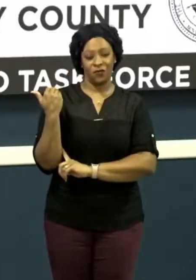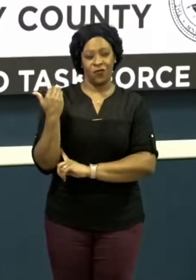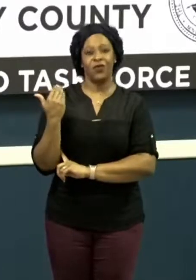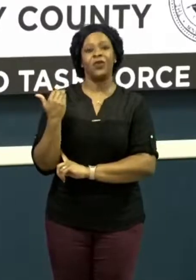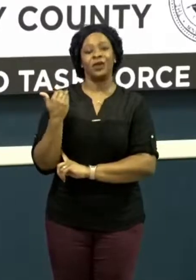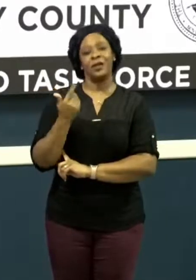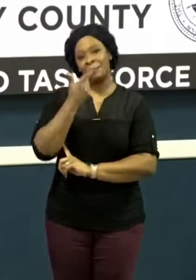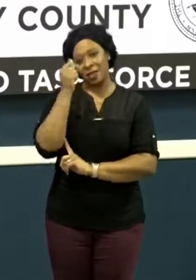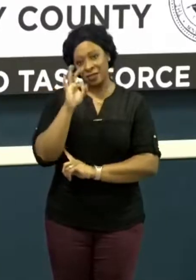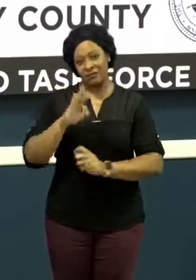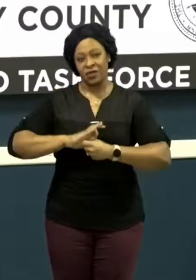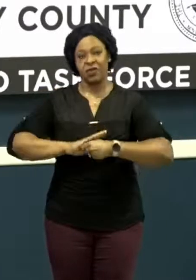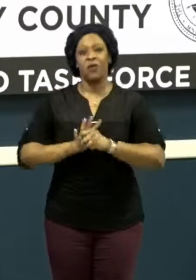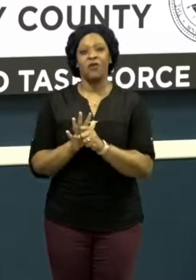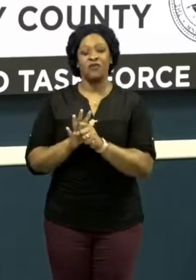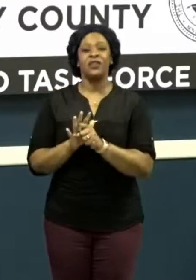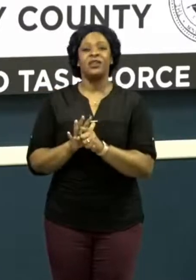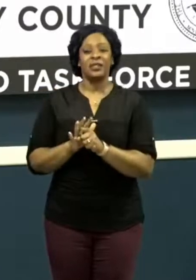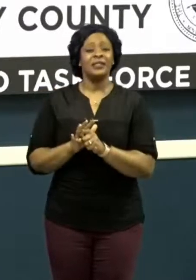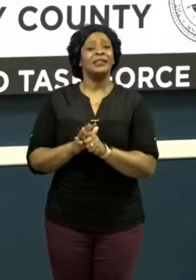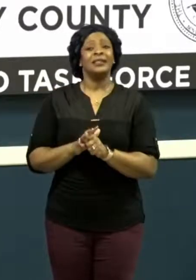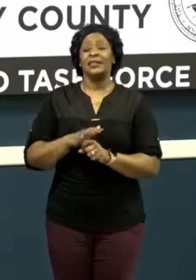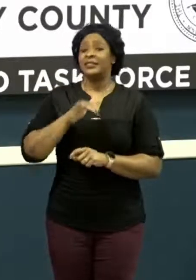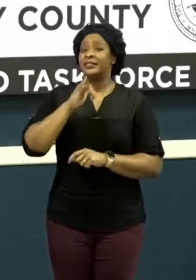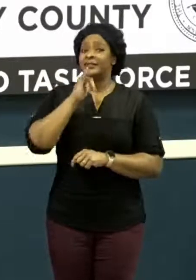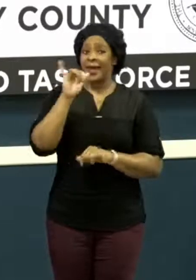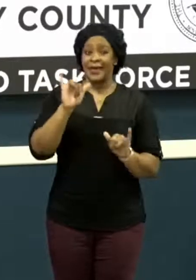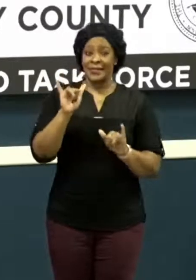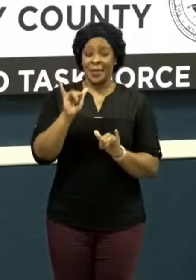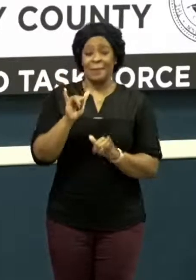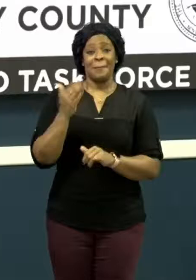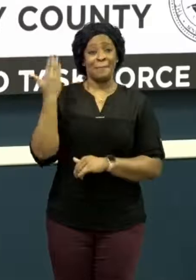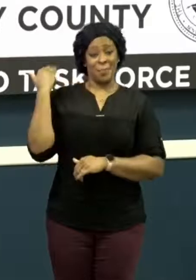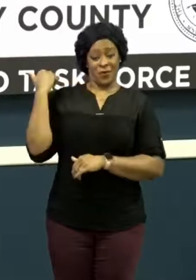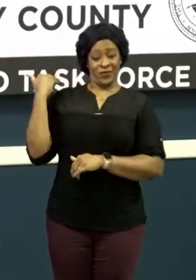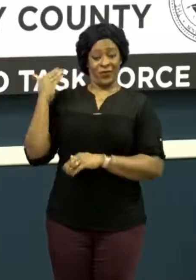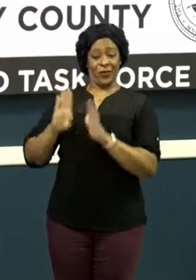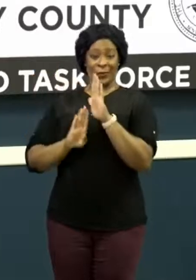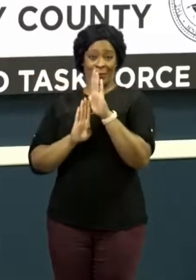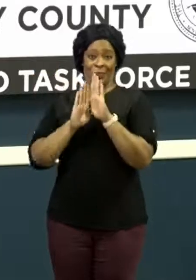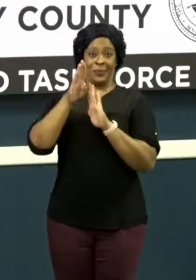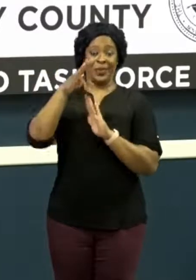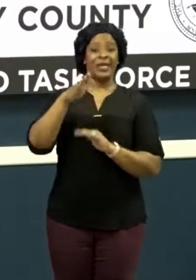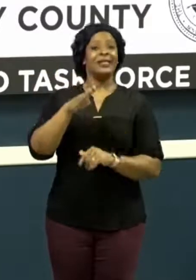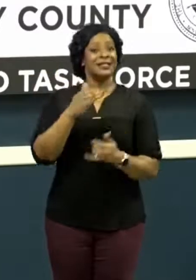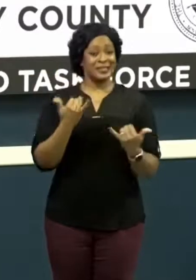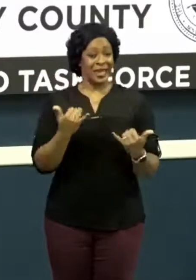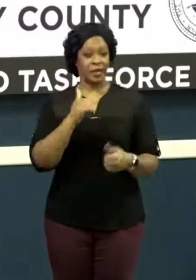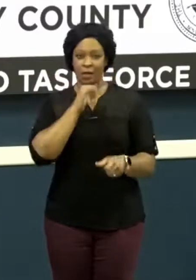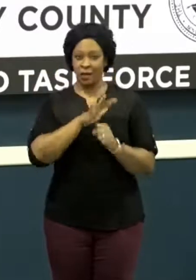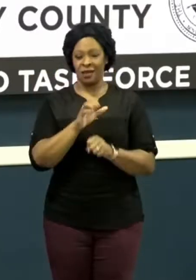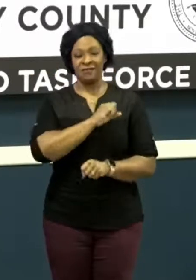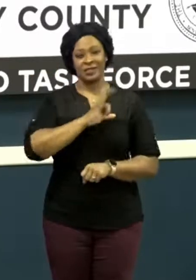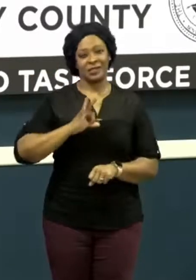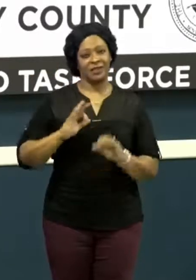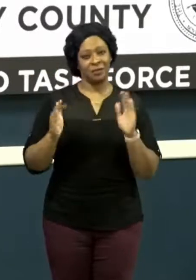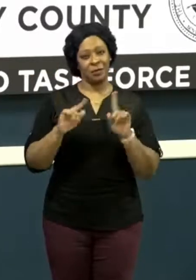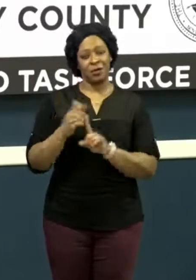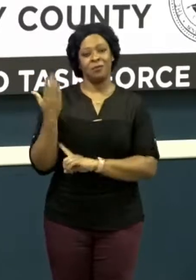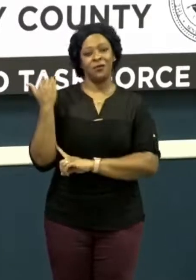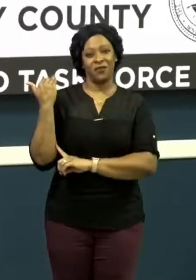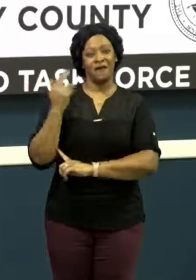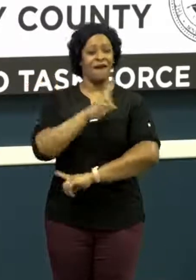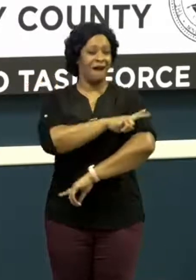attributed to COVID. And unlike the previous peak, our staff is even shorter than it was before.